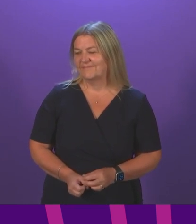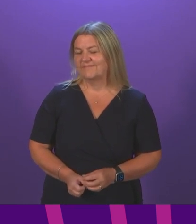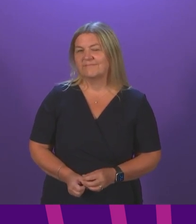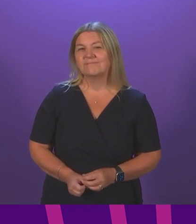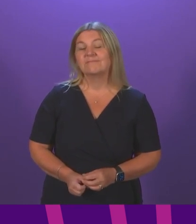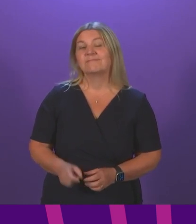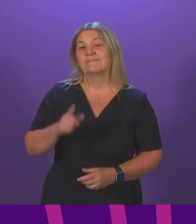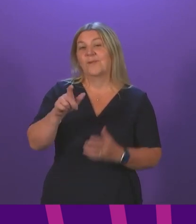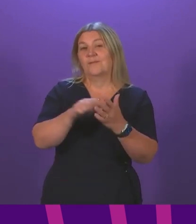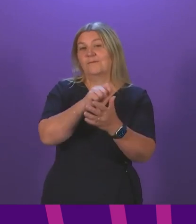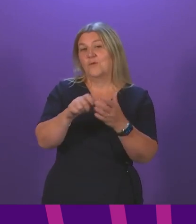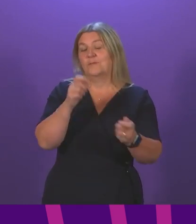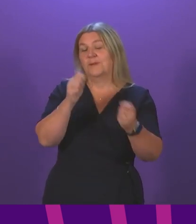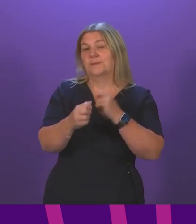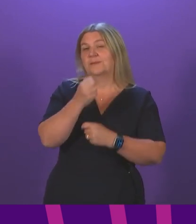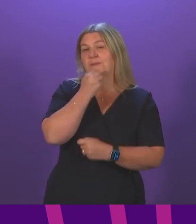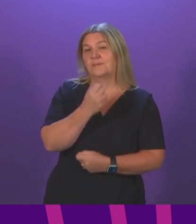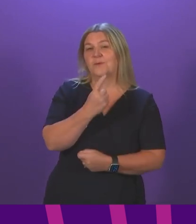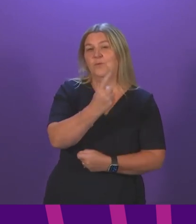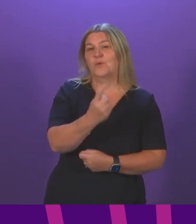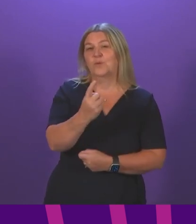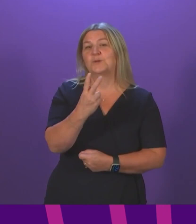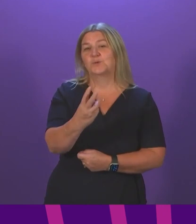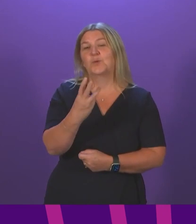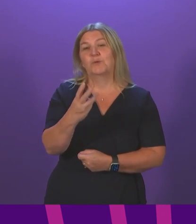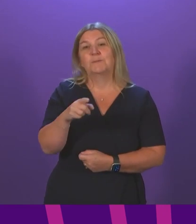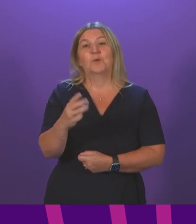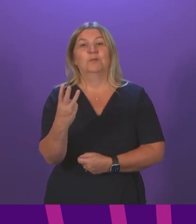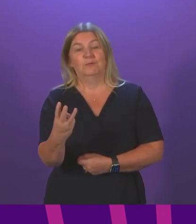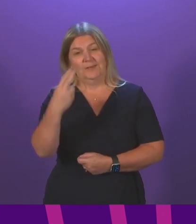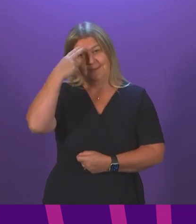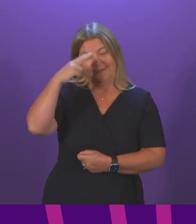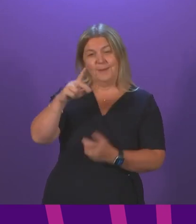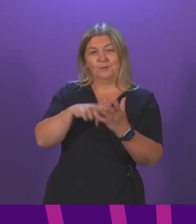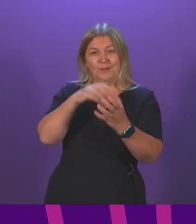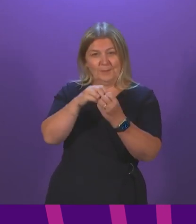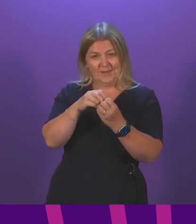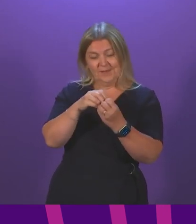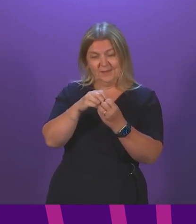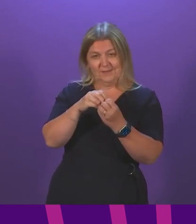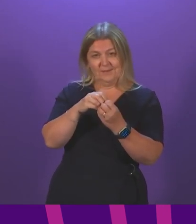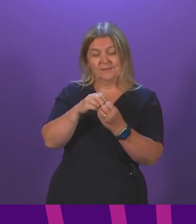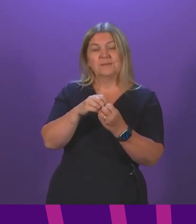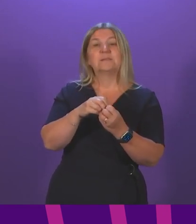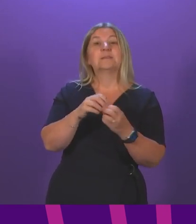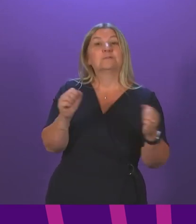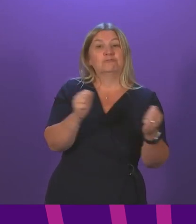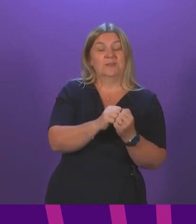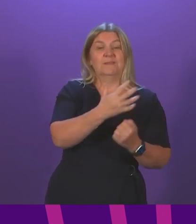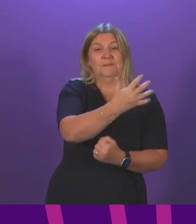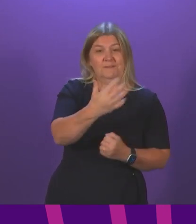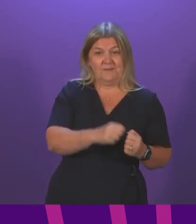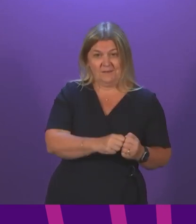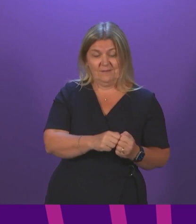The result of the vote on amendment number 1123.3 in the name of Jackie Bailey is yes 55,